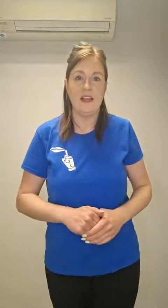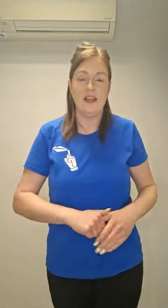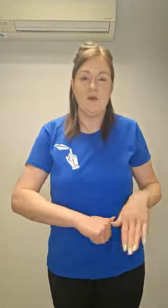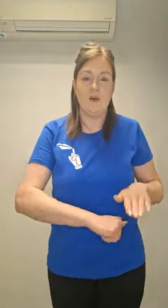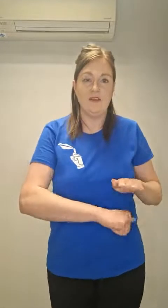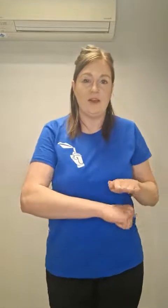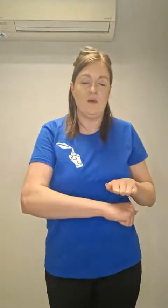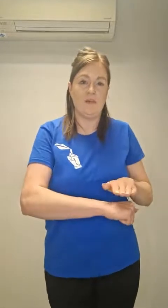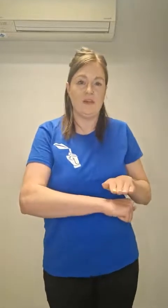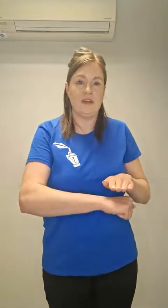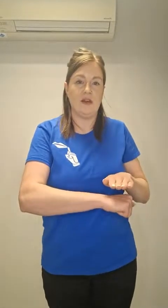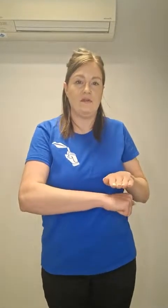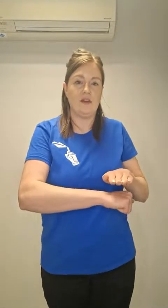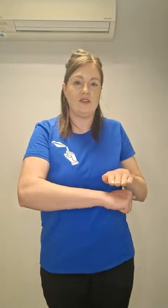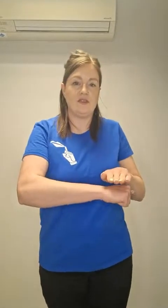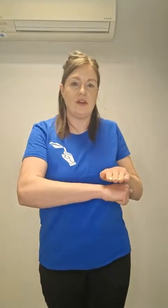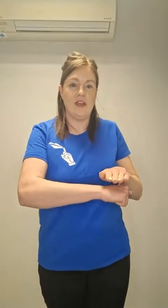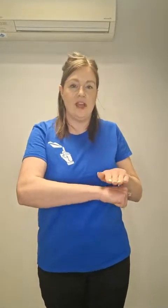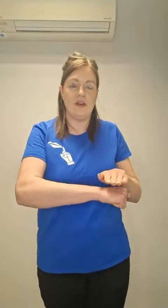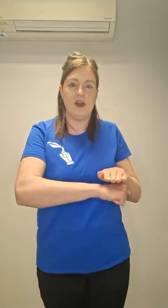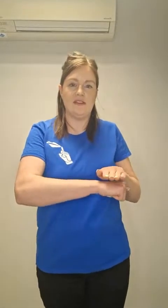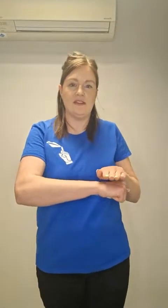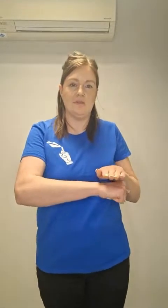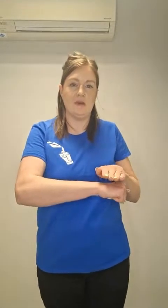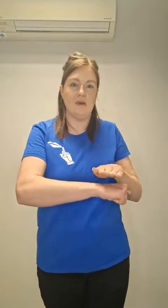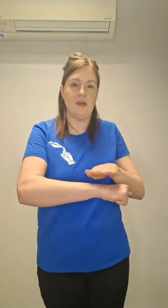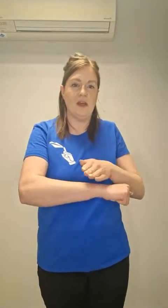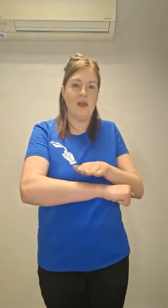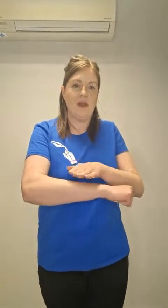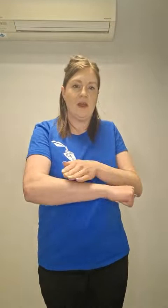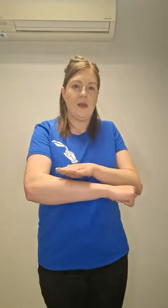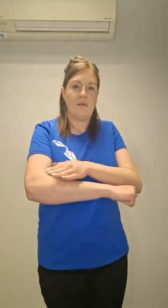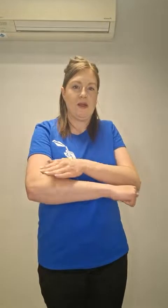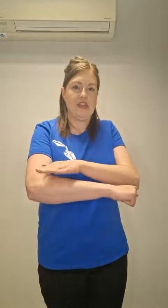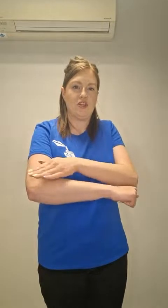I'll do that one more time for you. So start here, nice and simple. Beach.